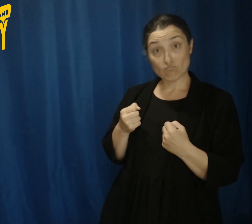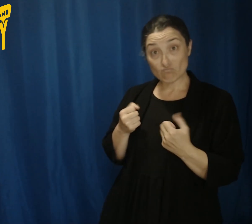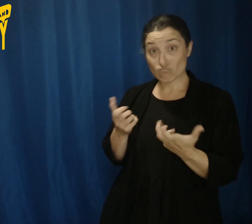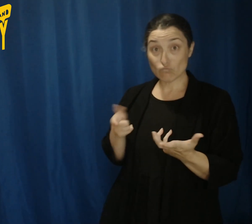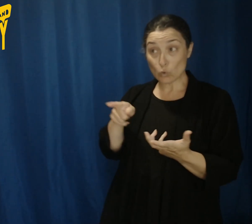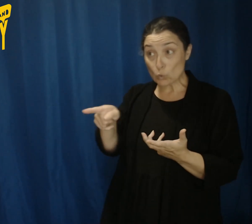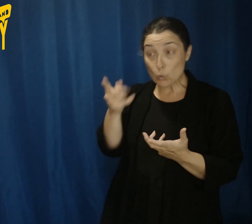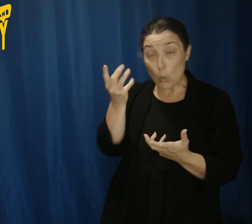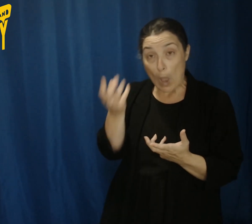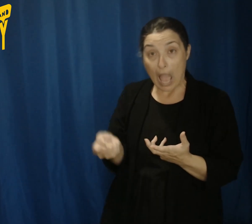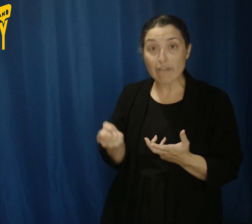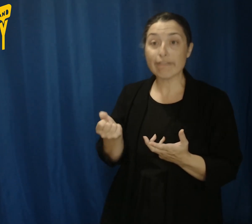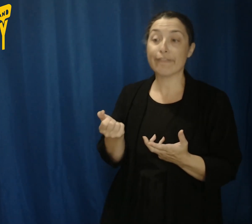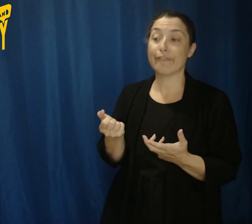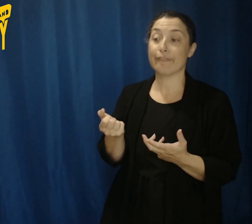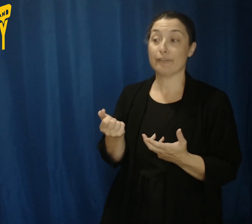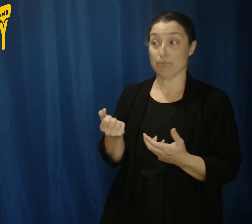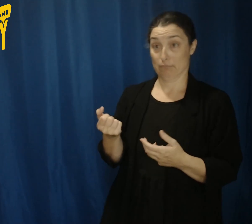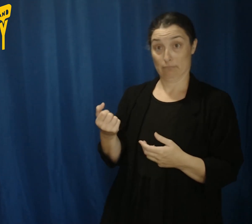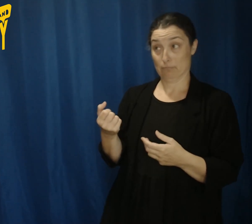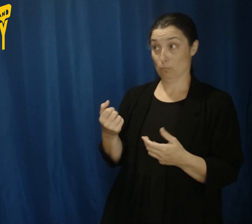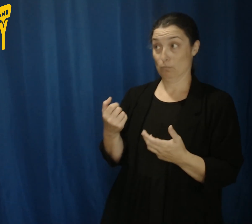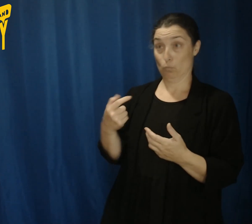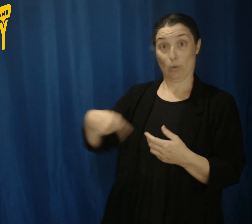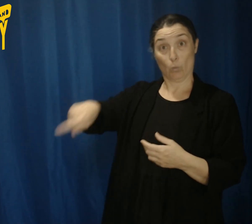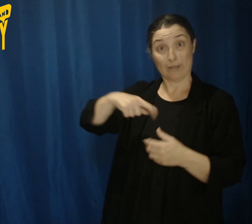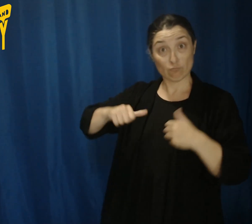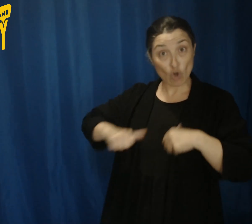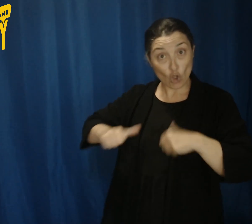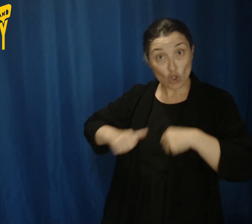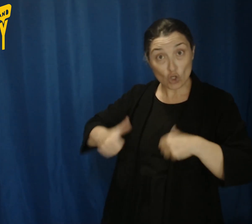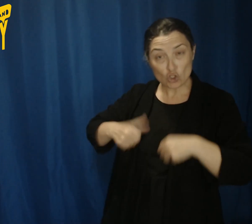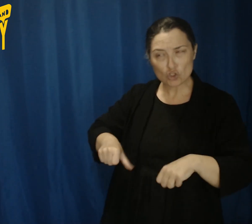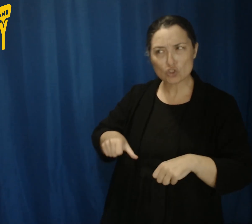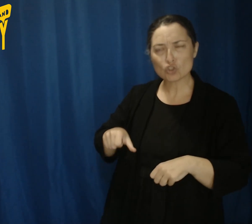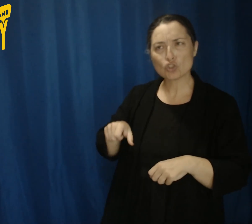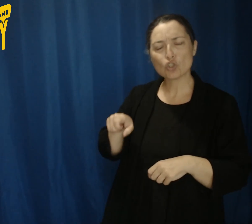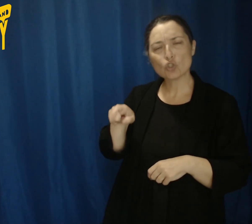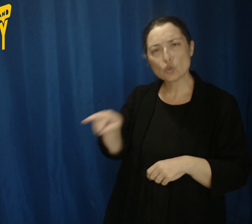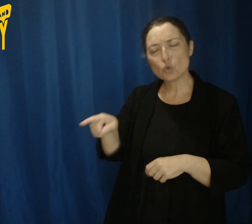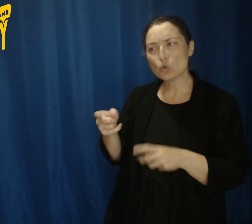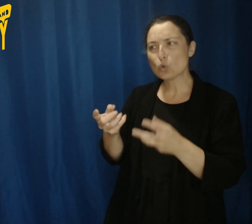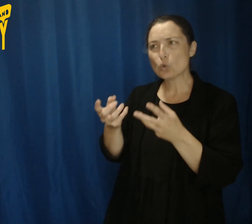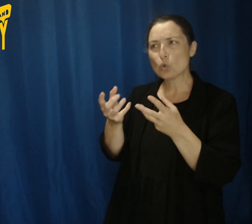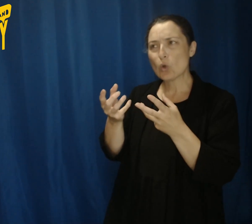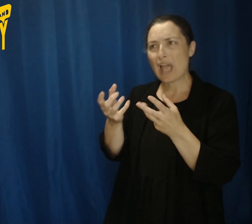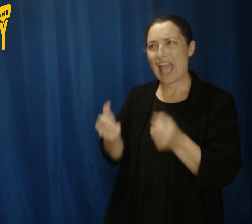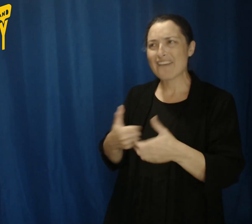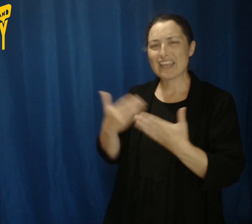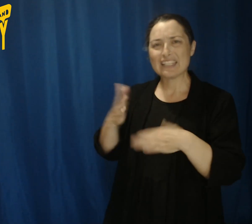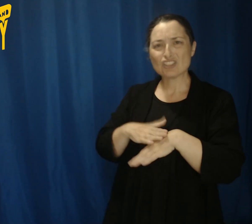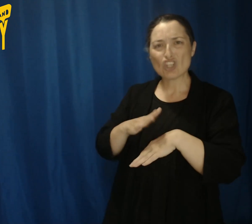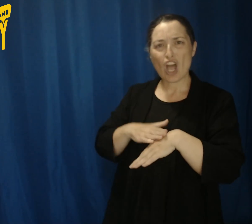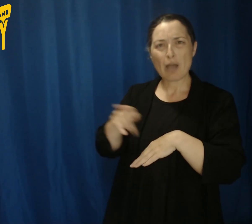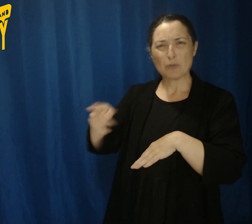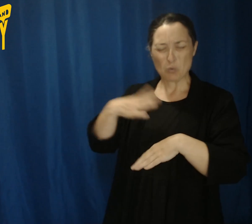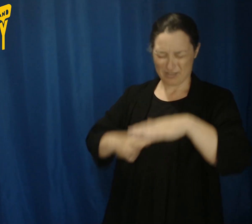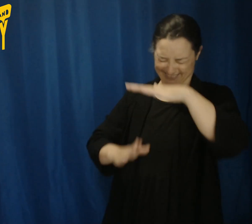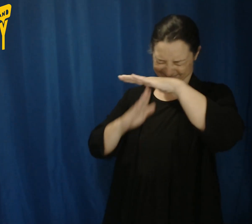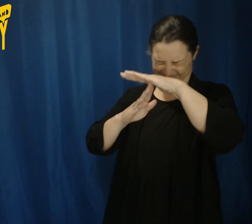times, even when we were rehearsing, that it was too much, or that you needed to take time out from writing